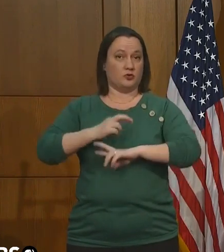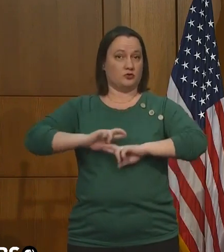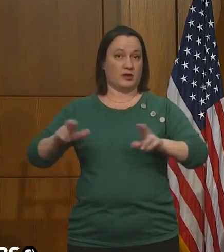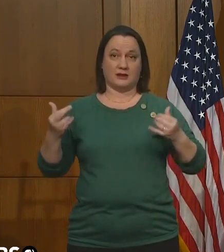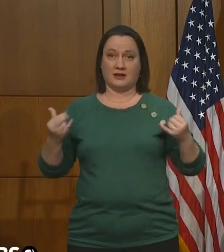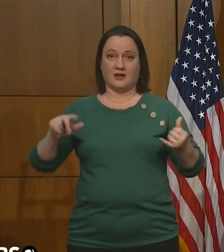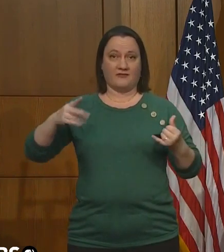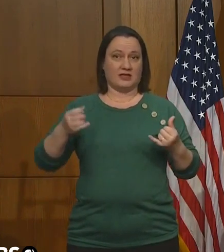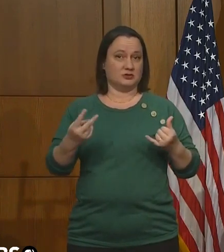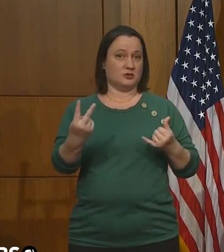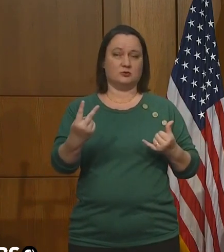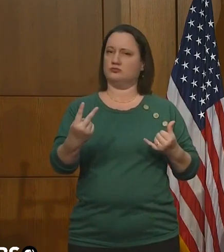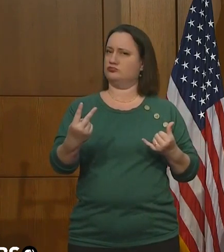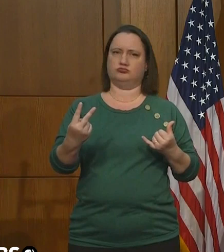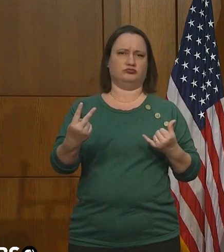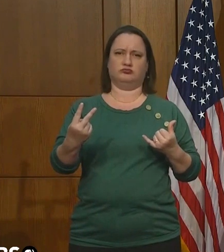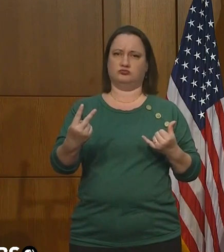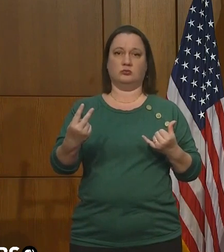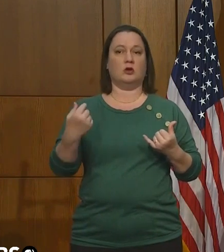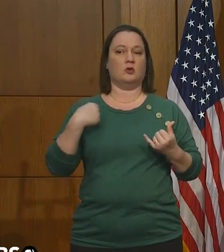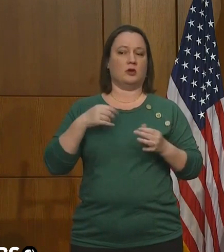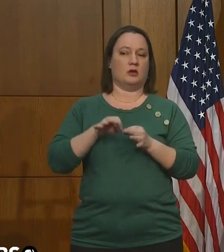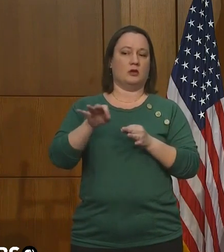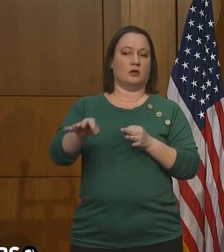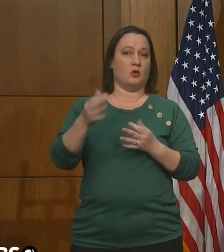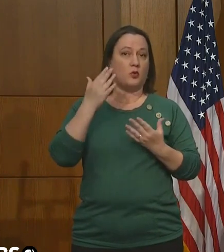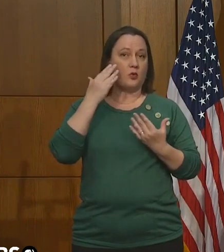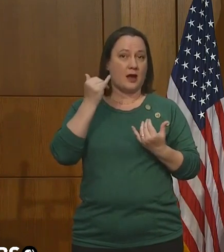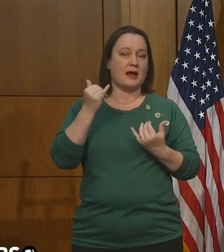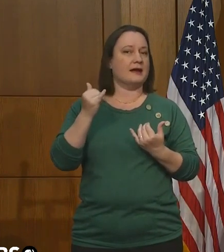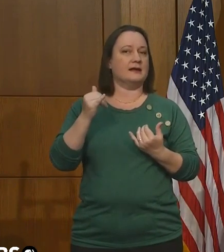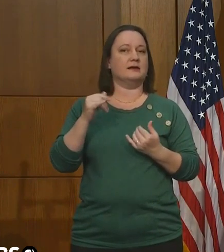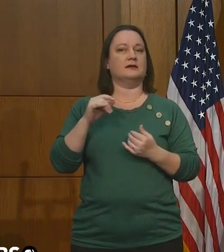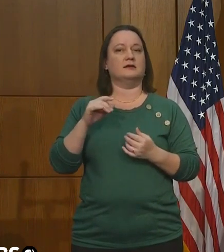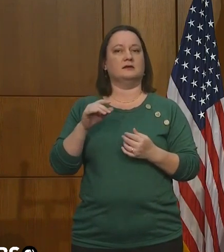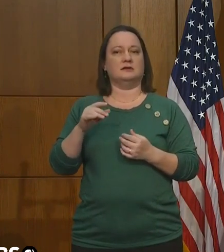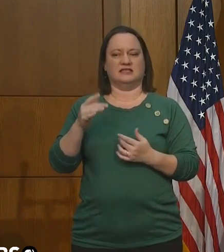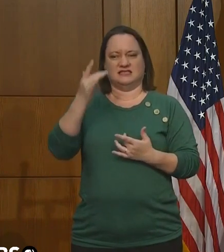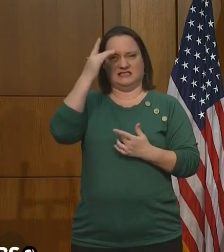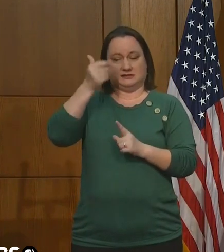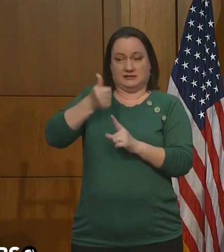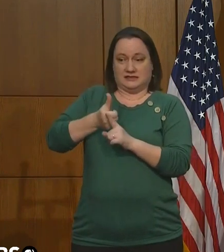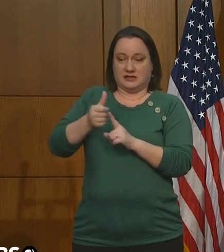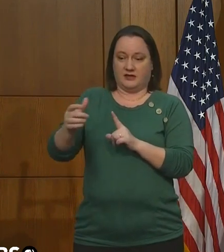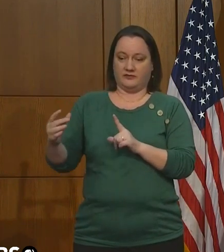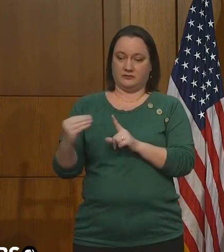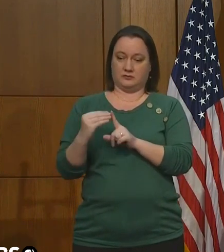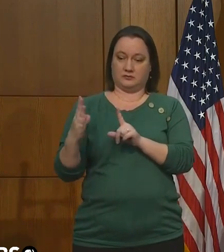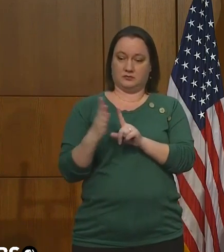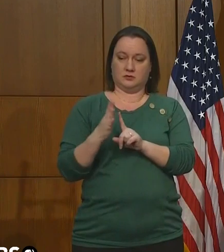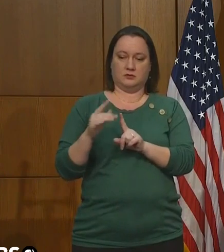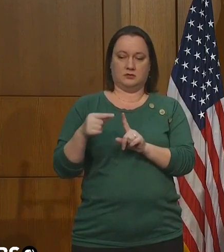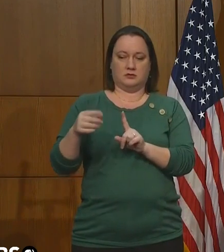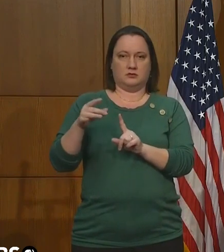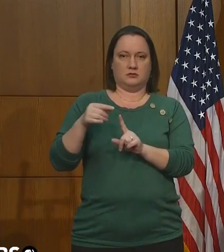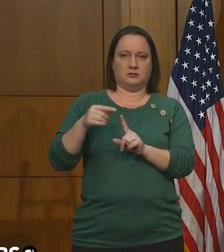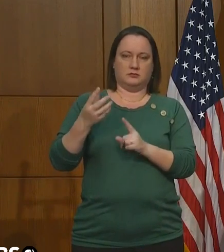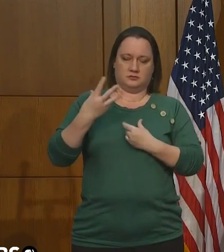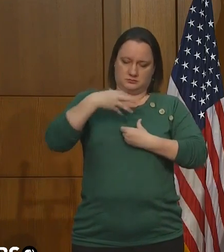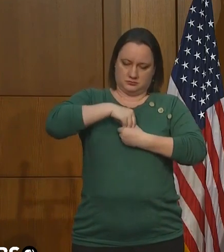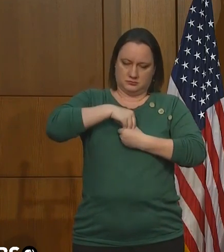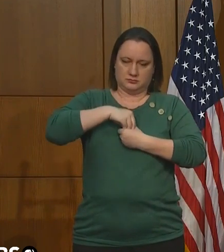waiting another week is because of the incubation period of this. We want to be very careful and deliberate as we